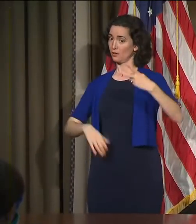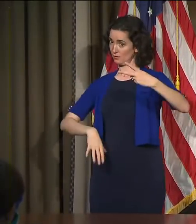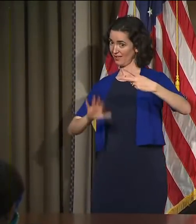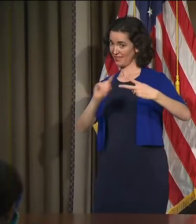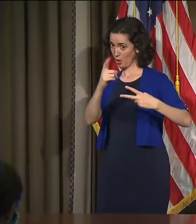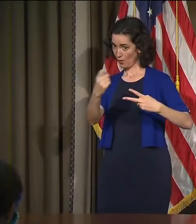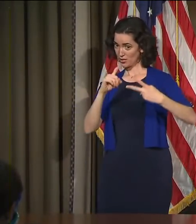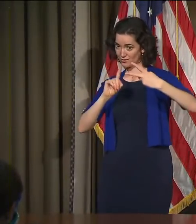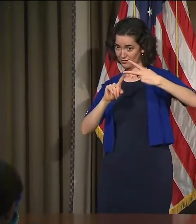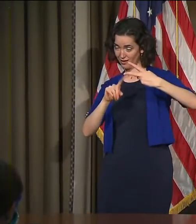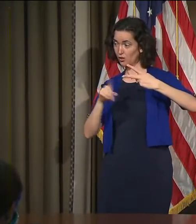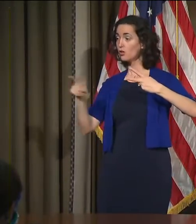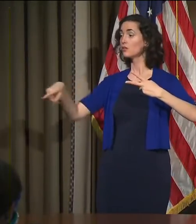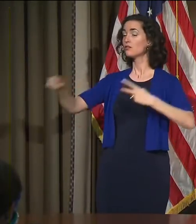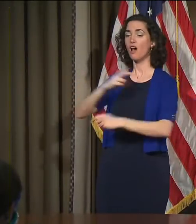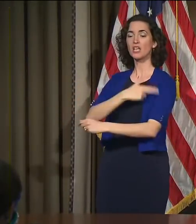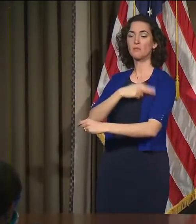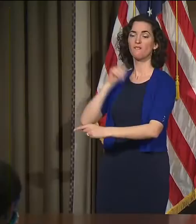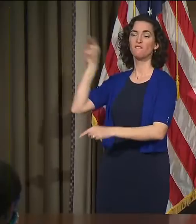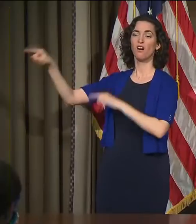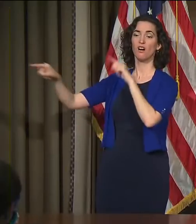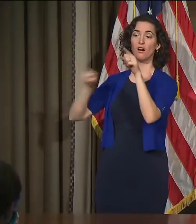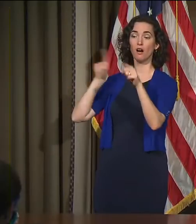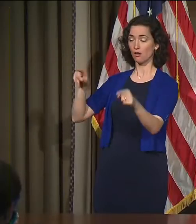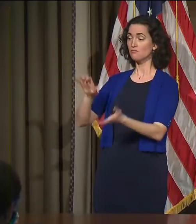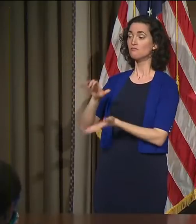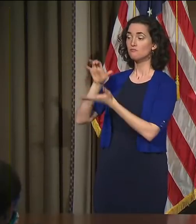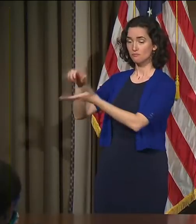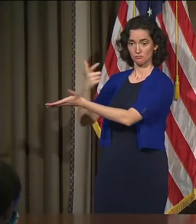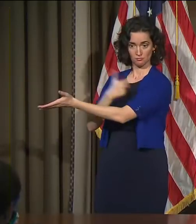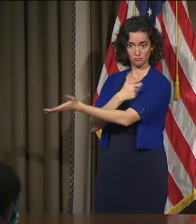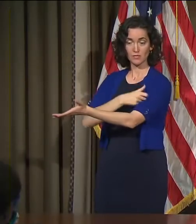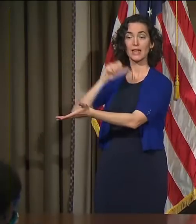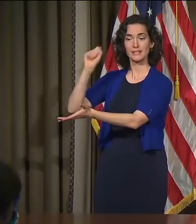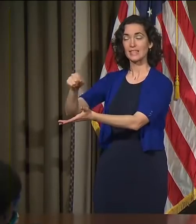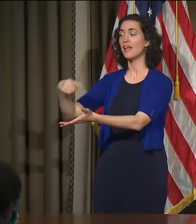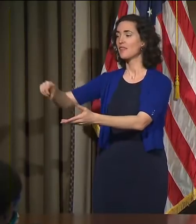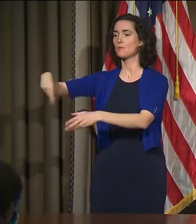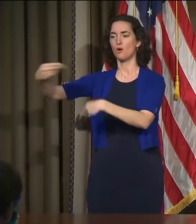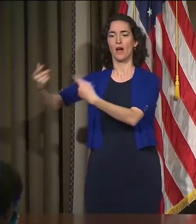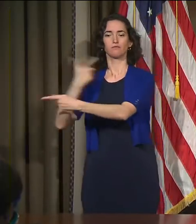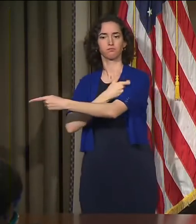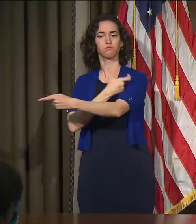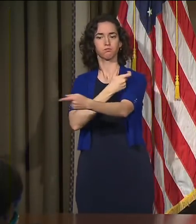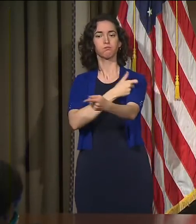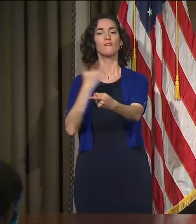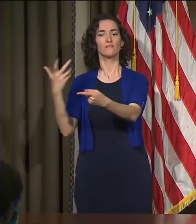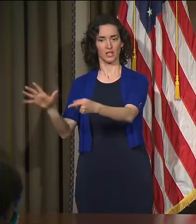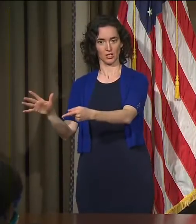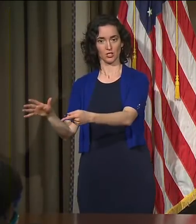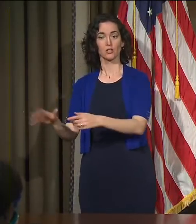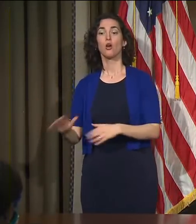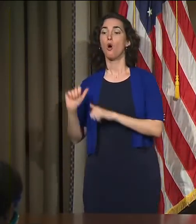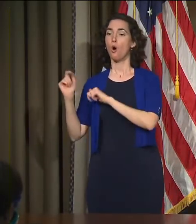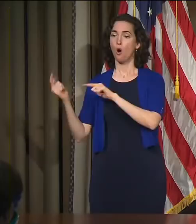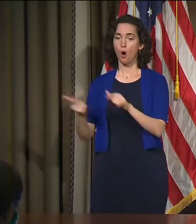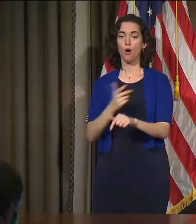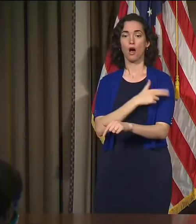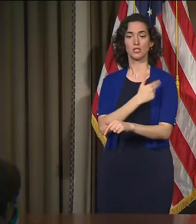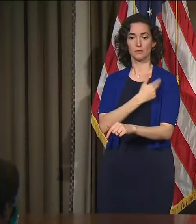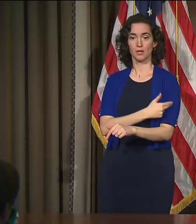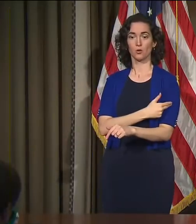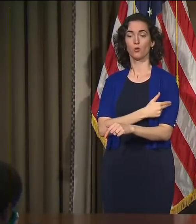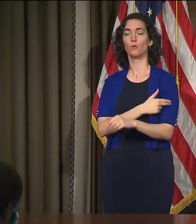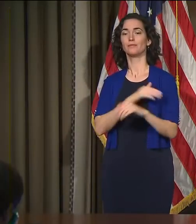vaccine, and they're giving out just like the other hospitals are. All the Tier 1 hospitals have received Pfizer vaccine, and